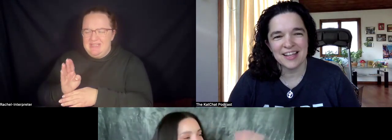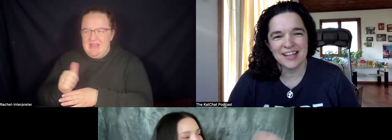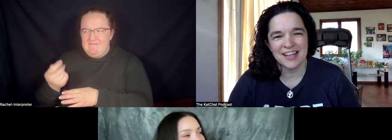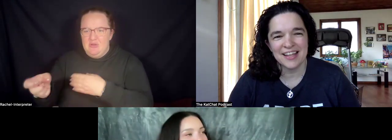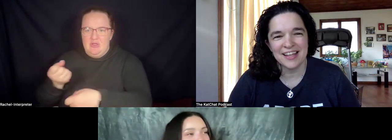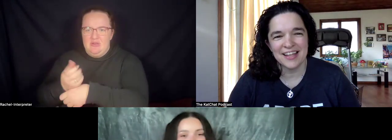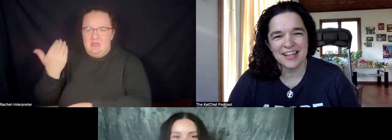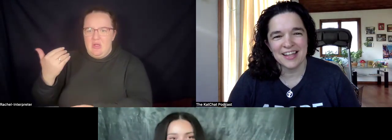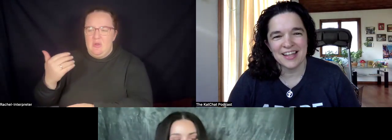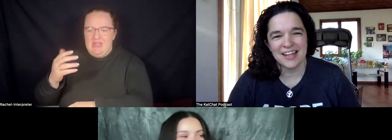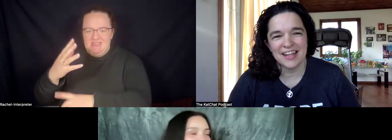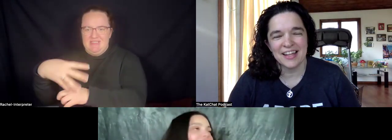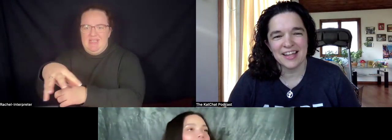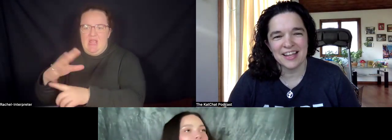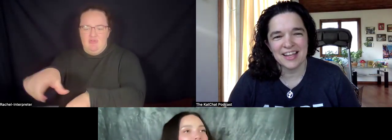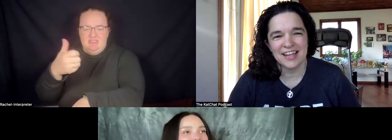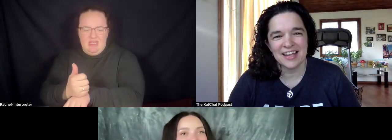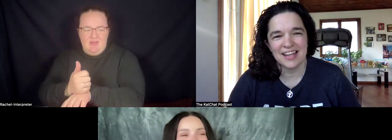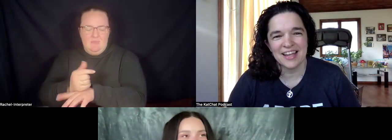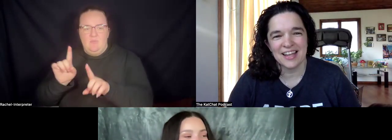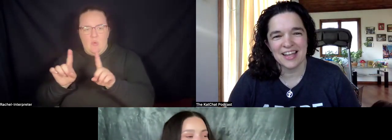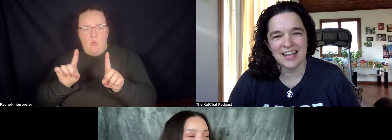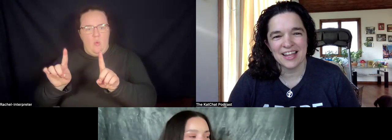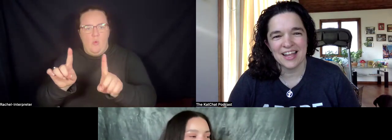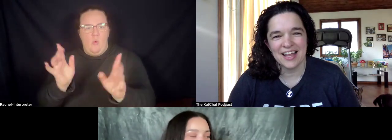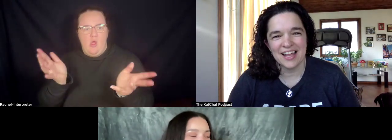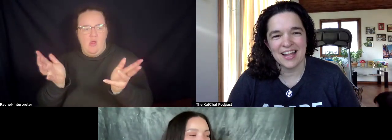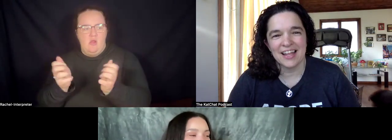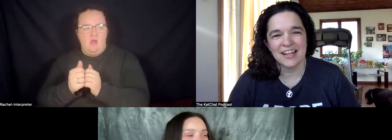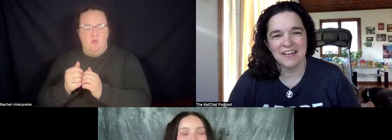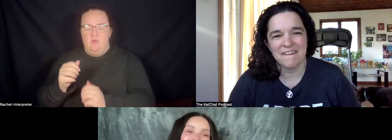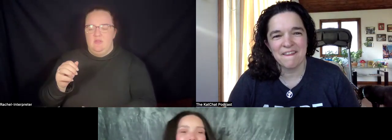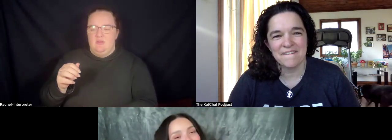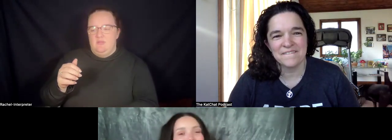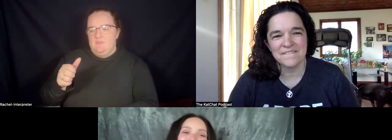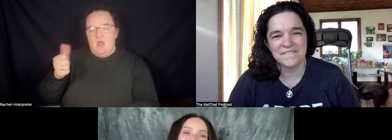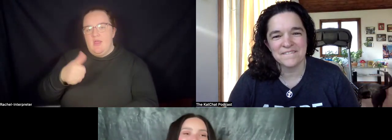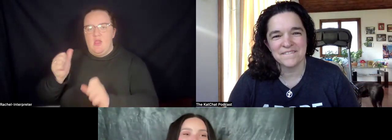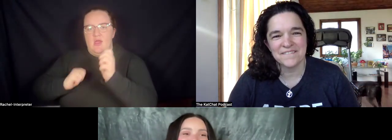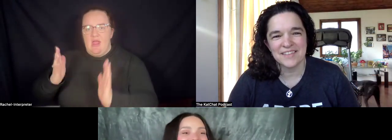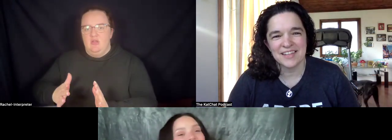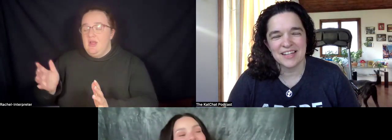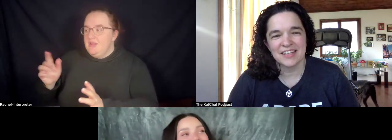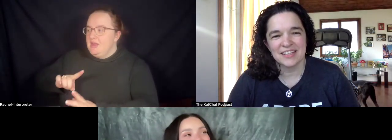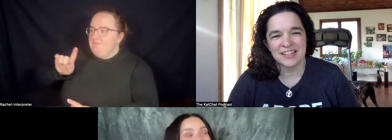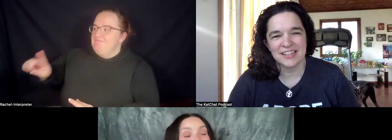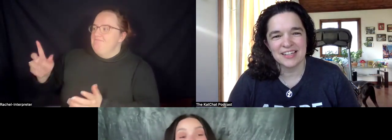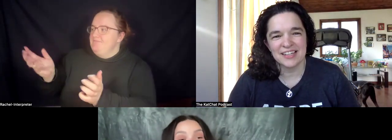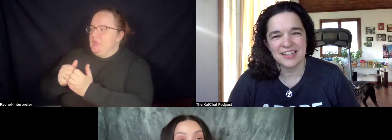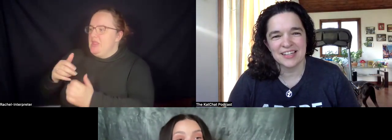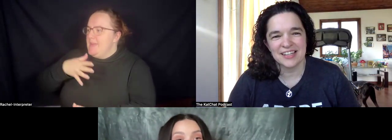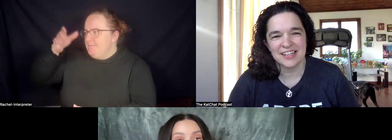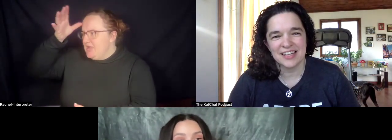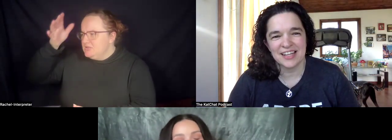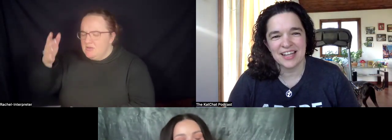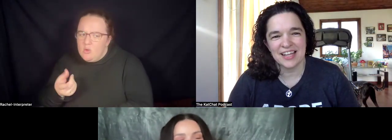we did a camera setup. It was like a walk and talk between myself and an actor called Neil Whiteley, and then I went to talk to my parents in the shade, and my dad's like, "What are you